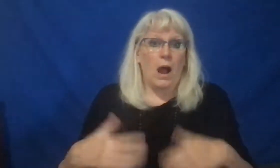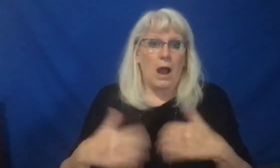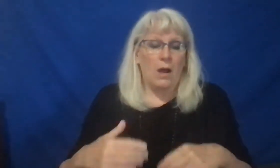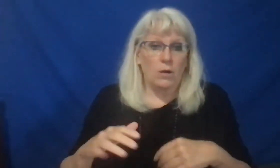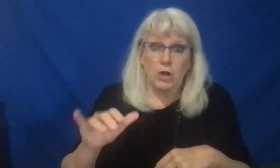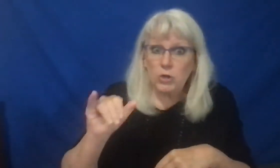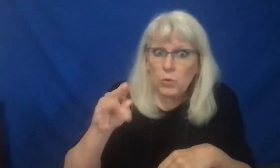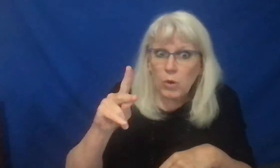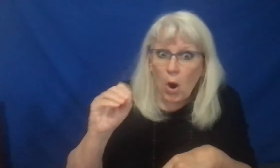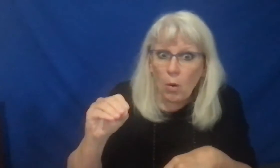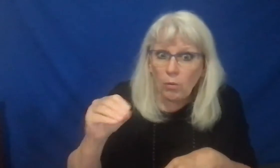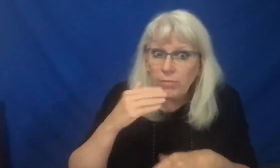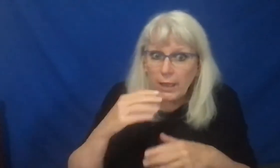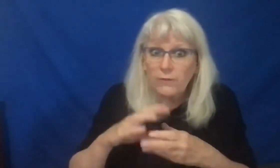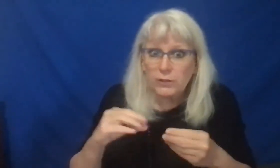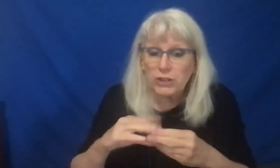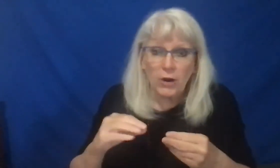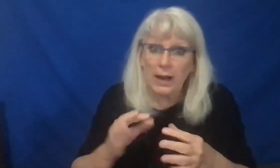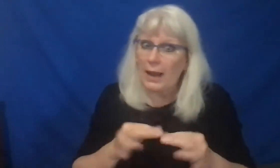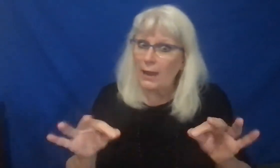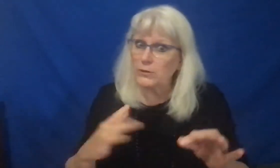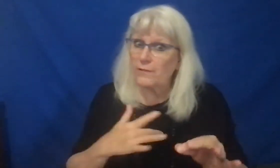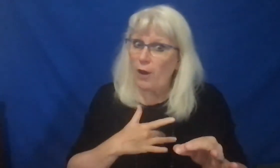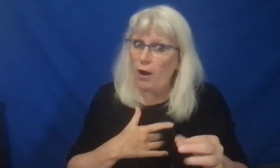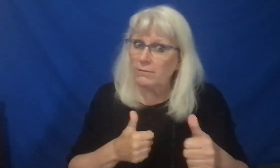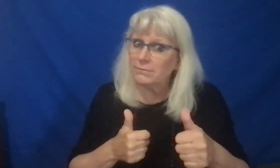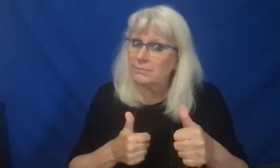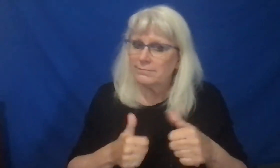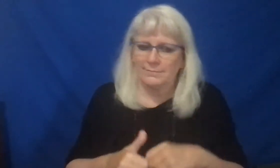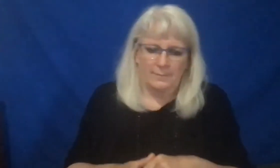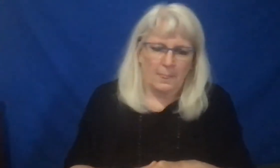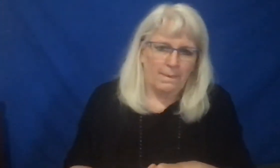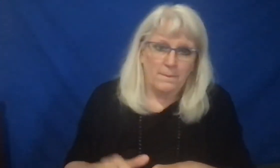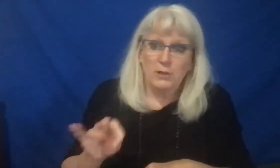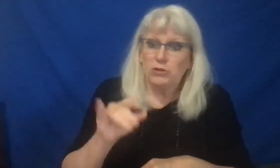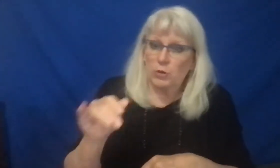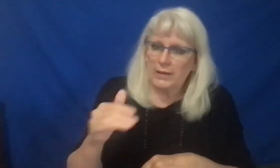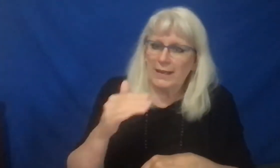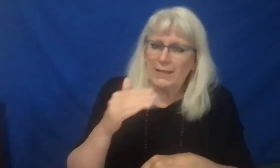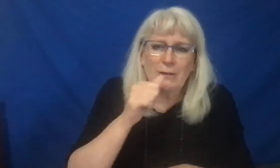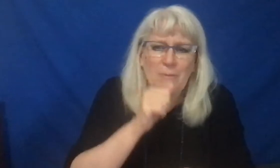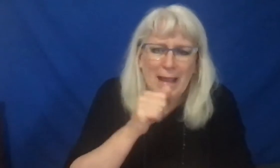thank you for sharing the language of the heart. Um, Julie, thank you for the perseverance. Dave, thank you